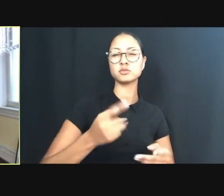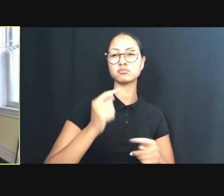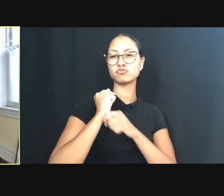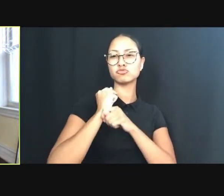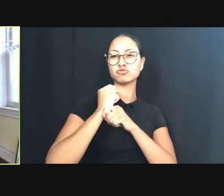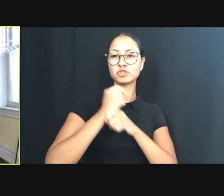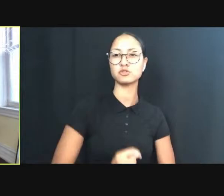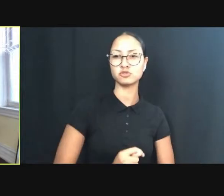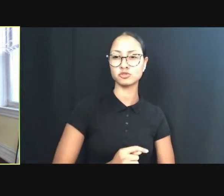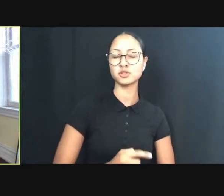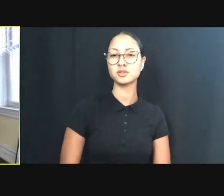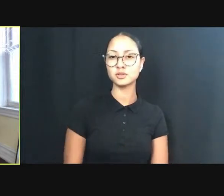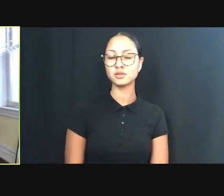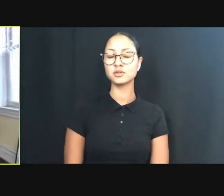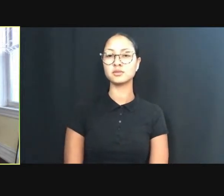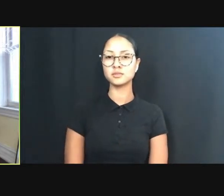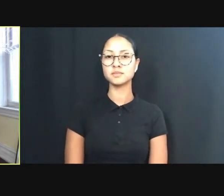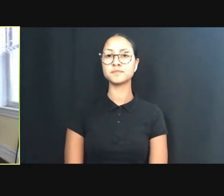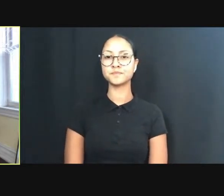tradition.